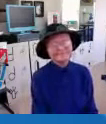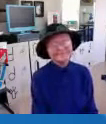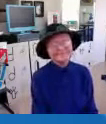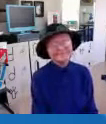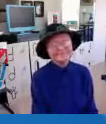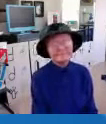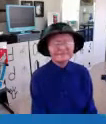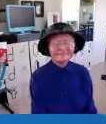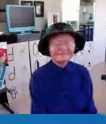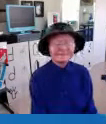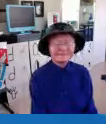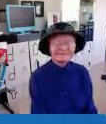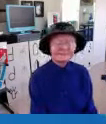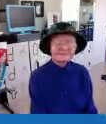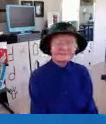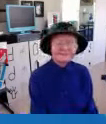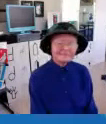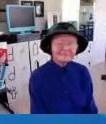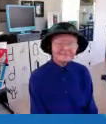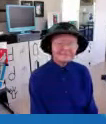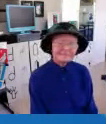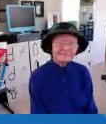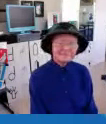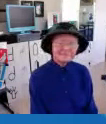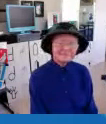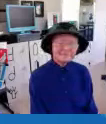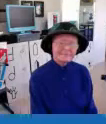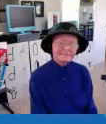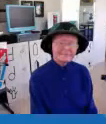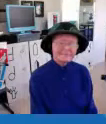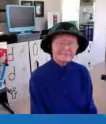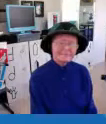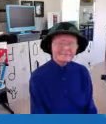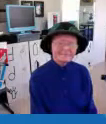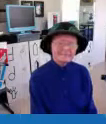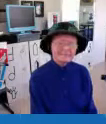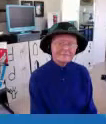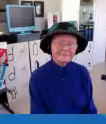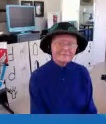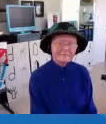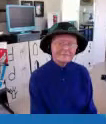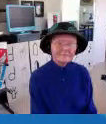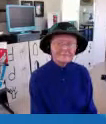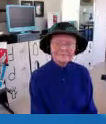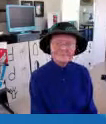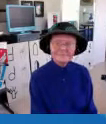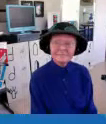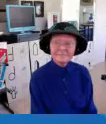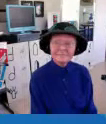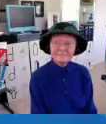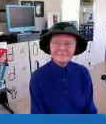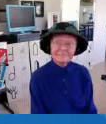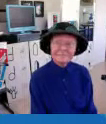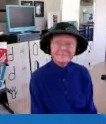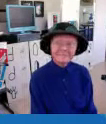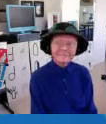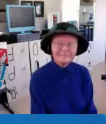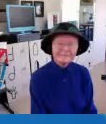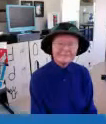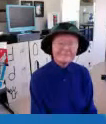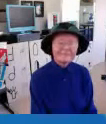the purpose of doing the sign spelling, like I said, is for the computer. We're creating a research database, which is in its beginning